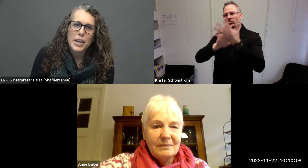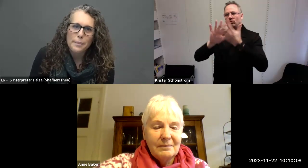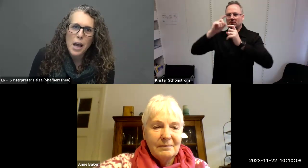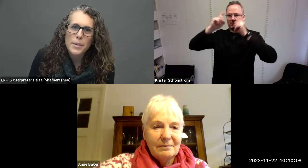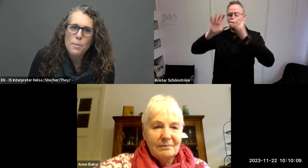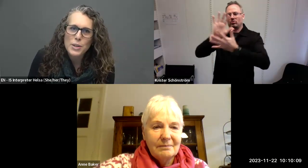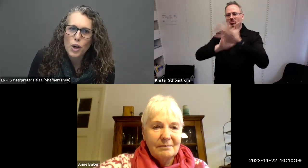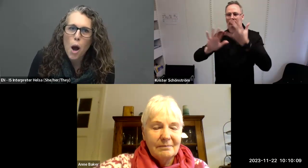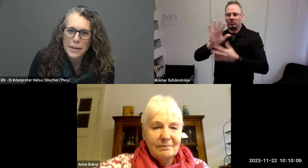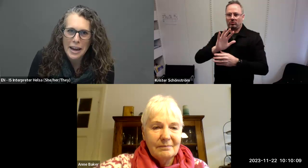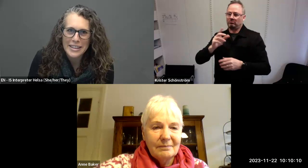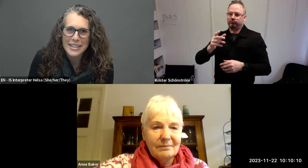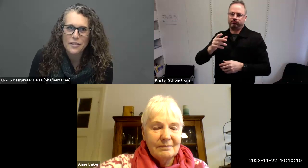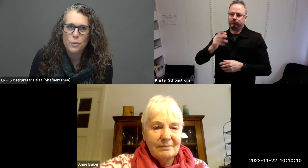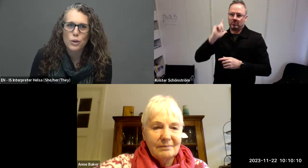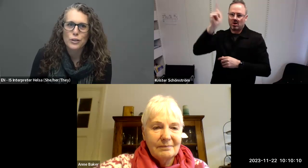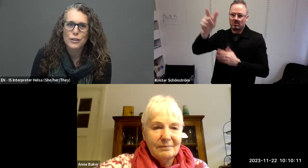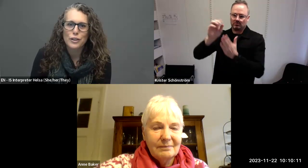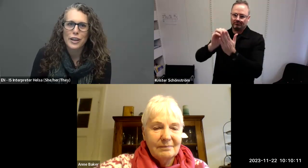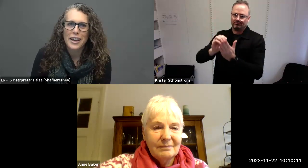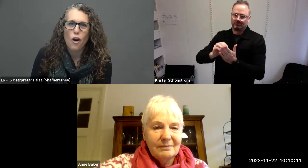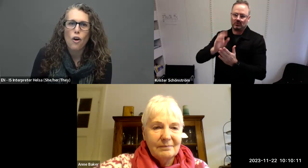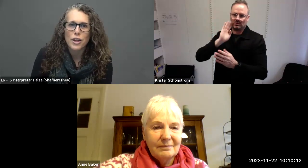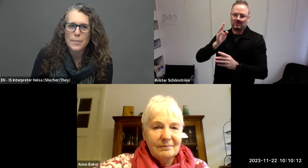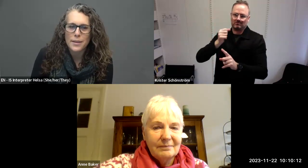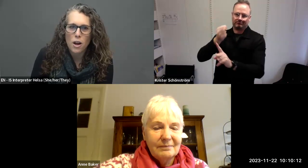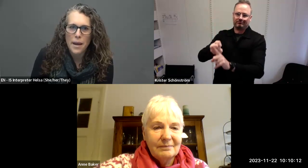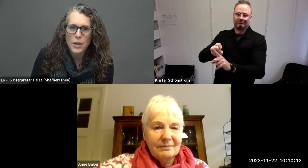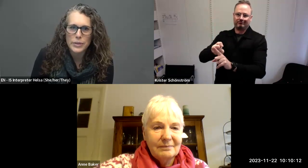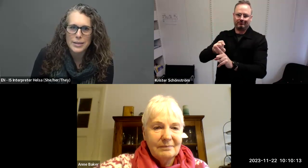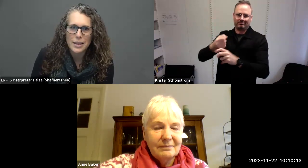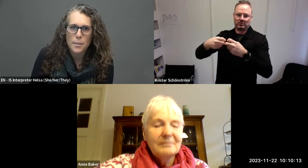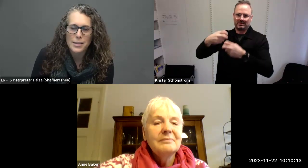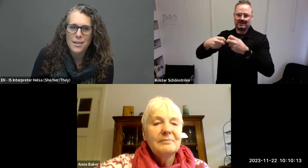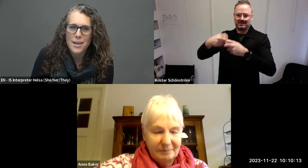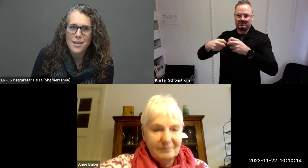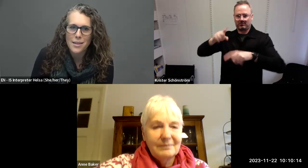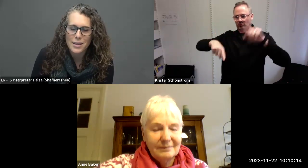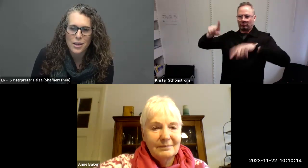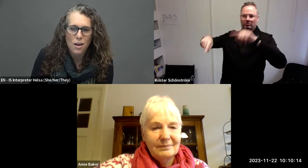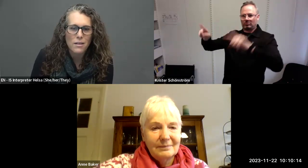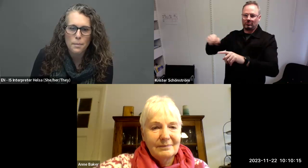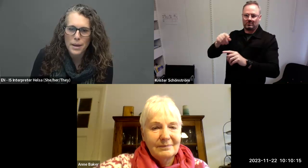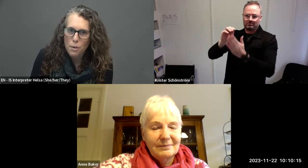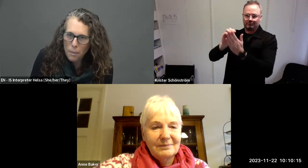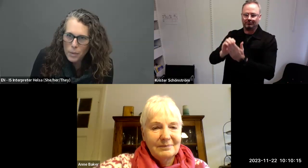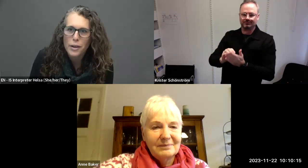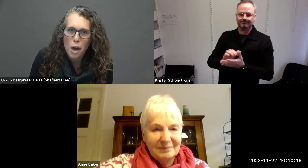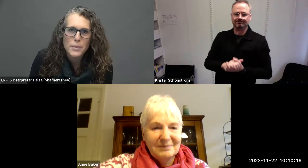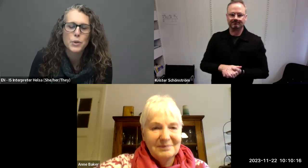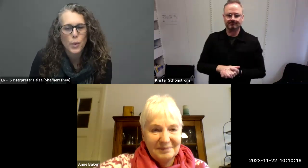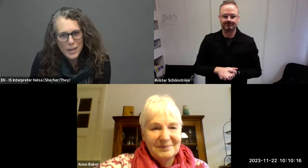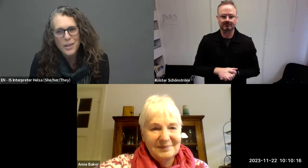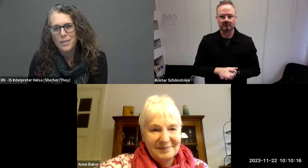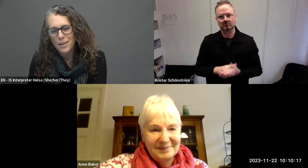But it becomes much more complicated if we're looking at all the types of non-manuals, because I think that's going to cause a big problem when it